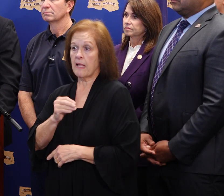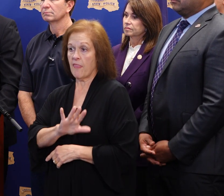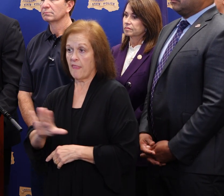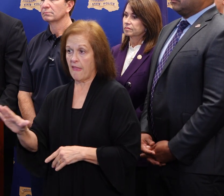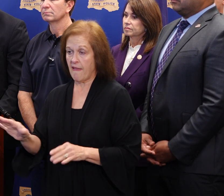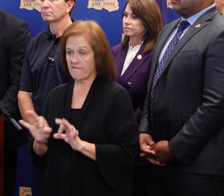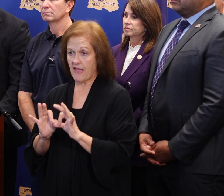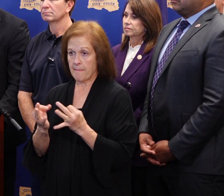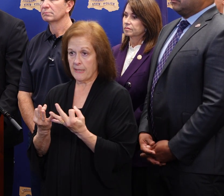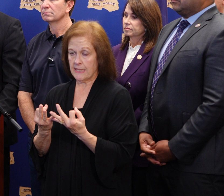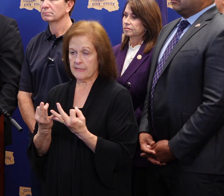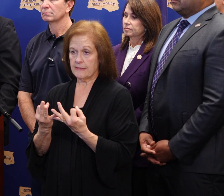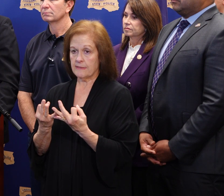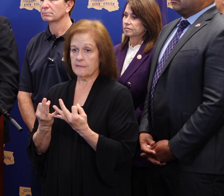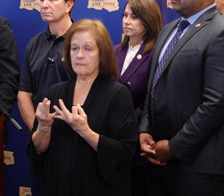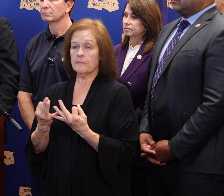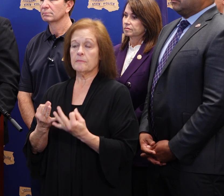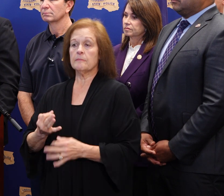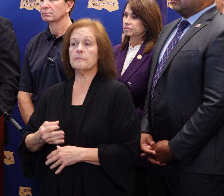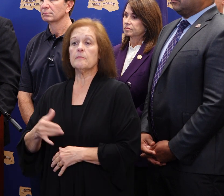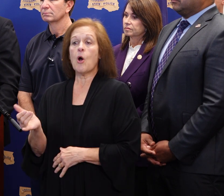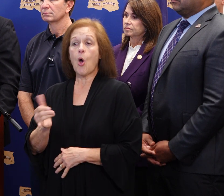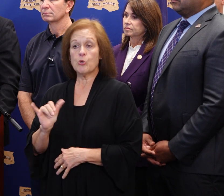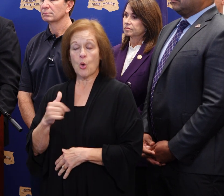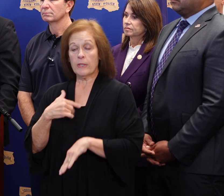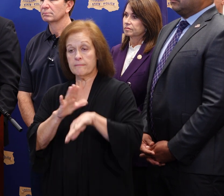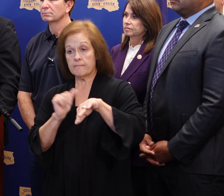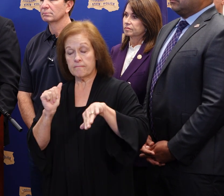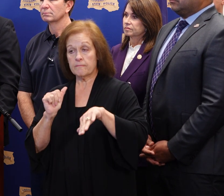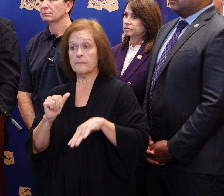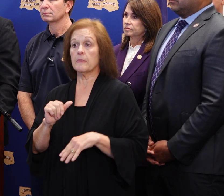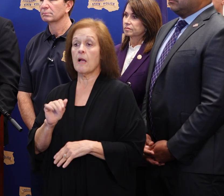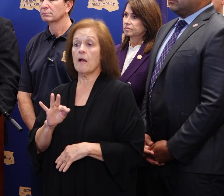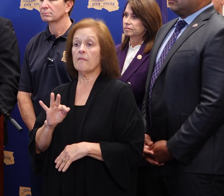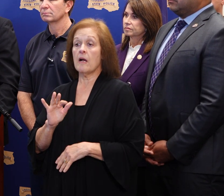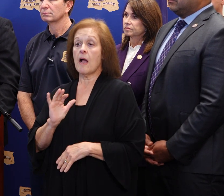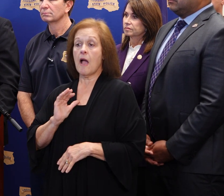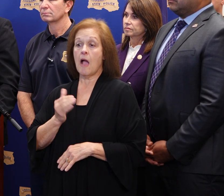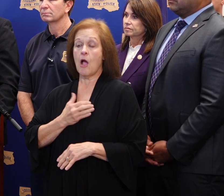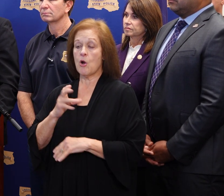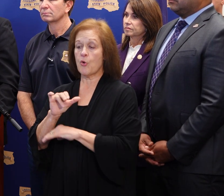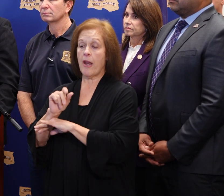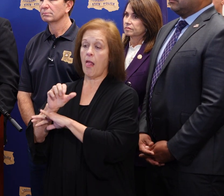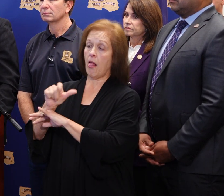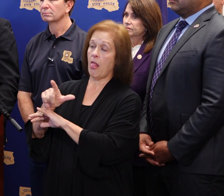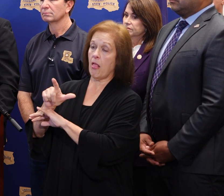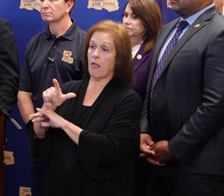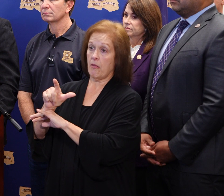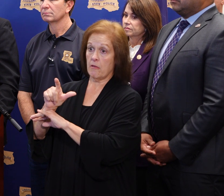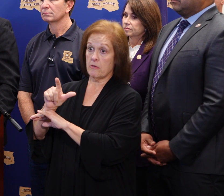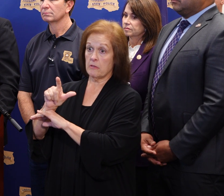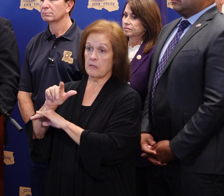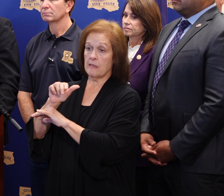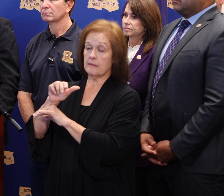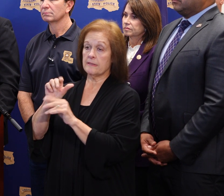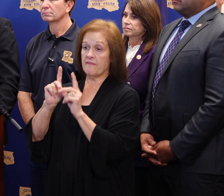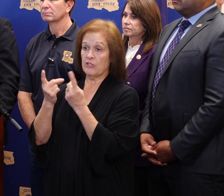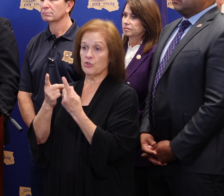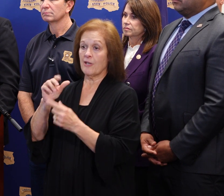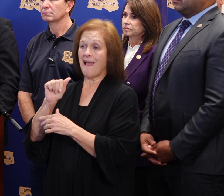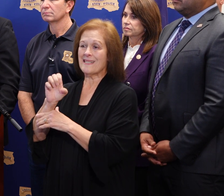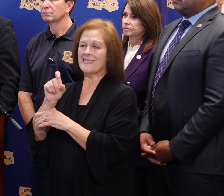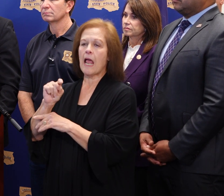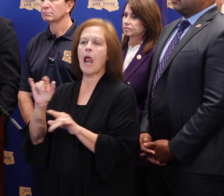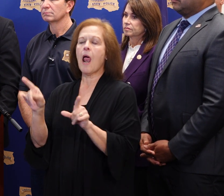families. We've also forward deployed a number of our critical incident response group assets,